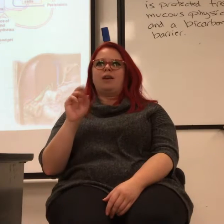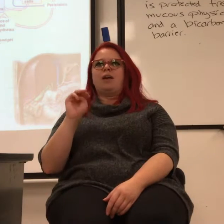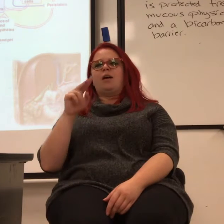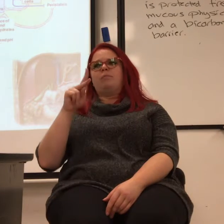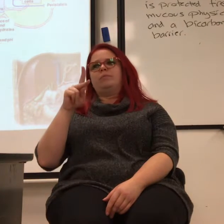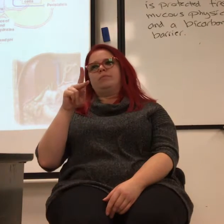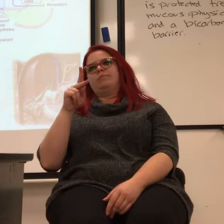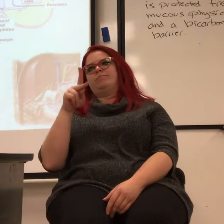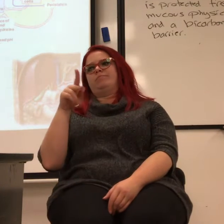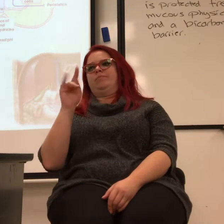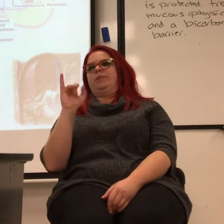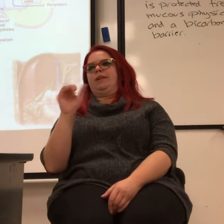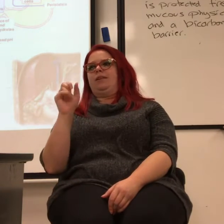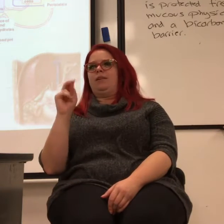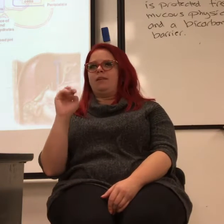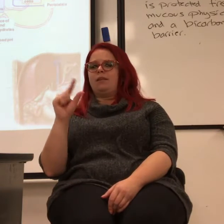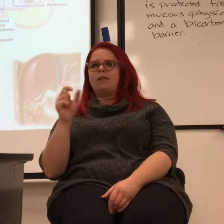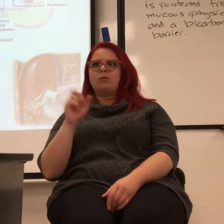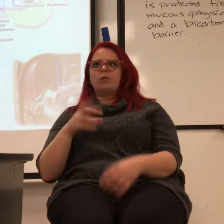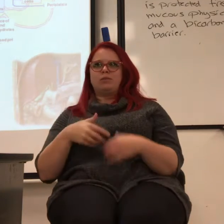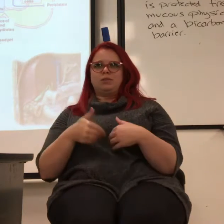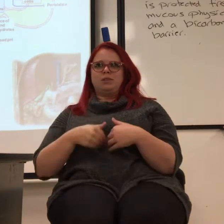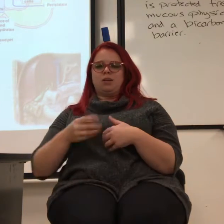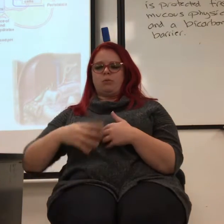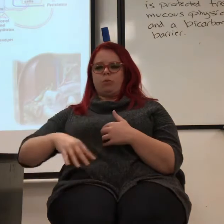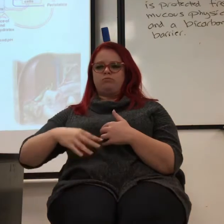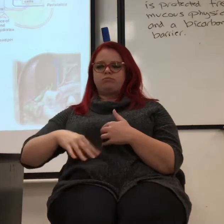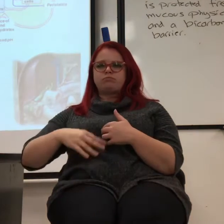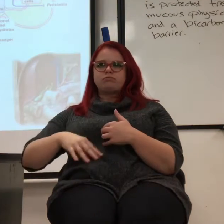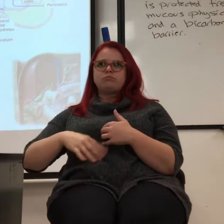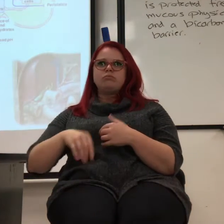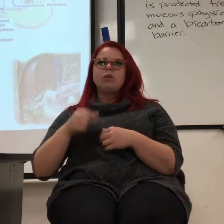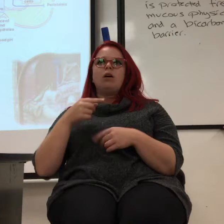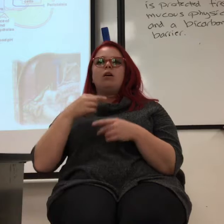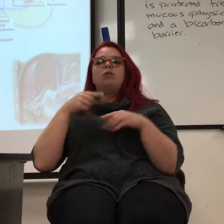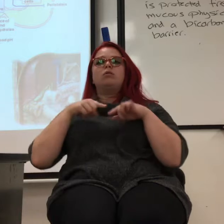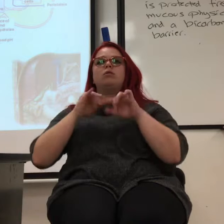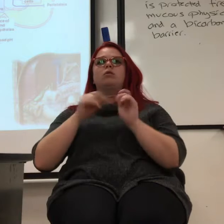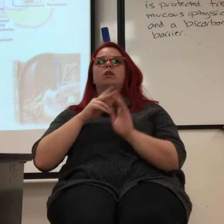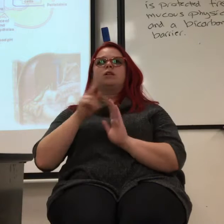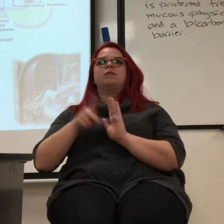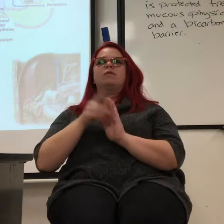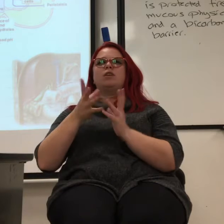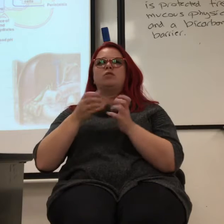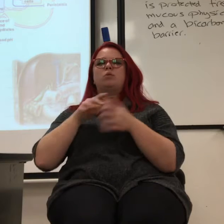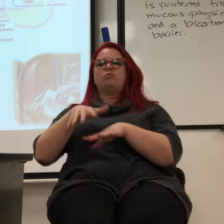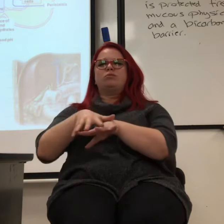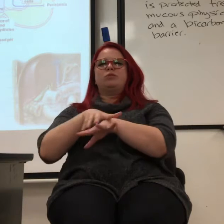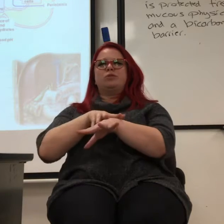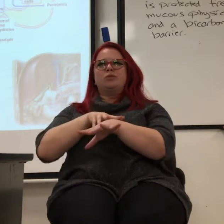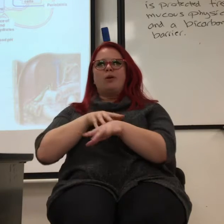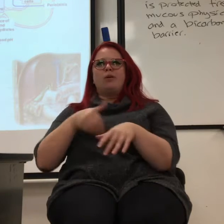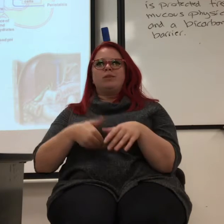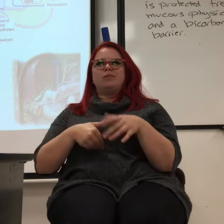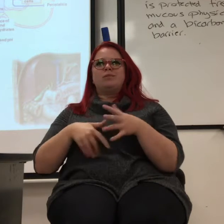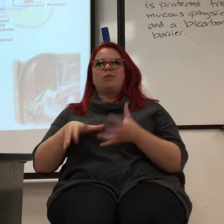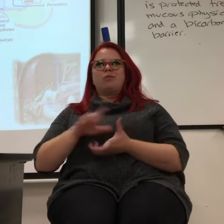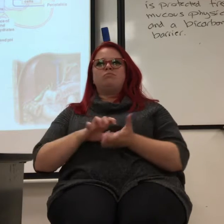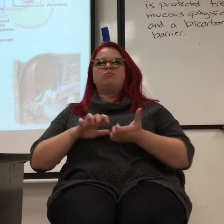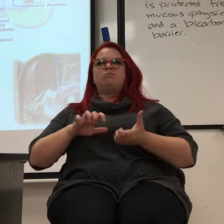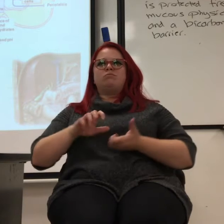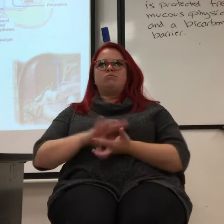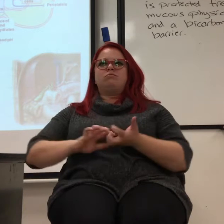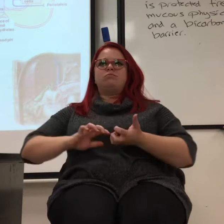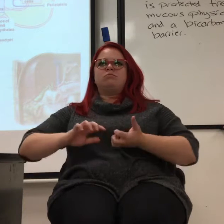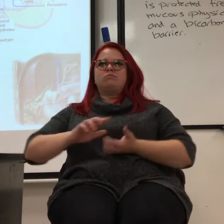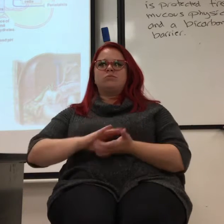what I say on this slide is, in this phase, you want to inhibit stomach churning. As the stomach empties, you decrease